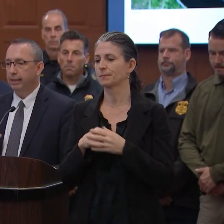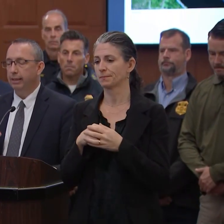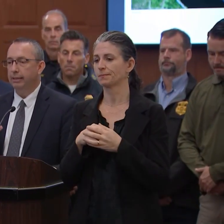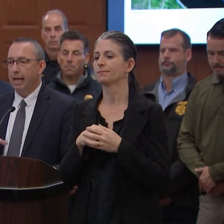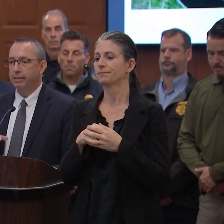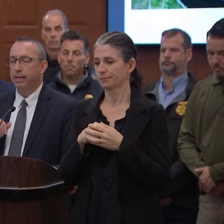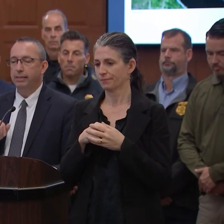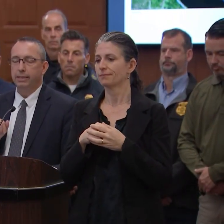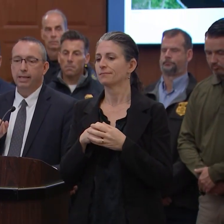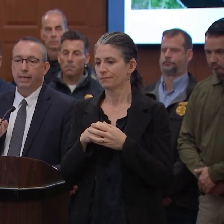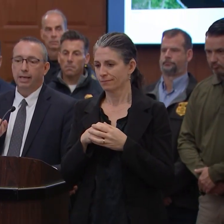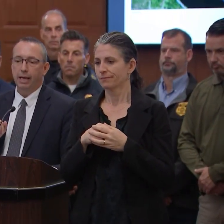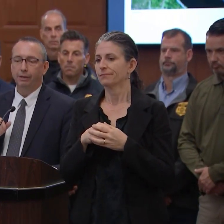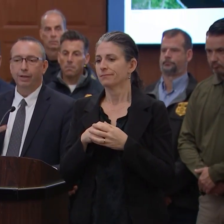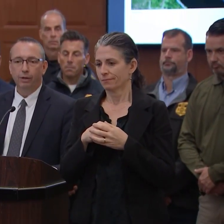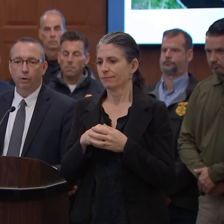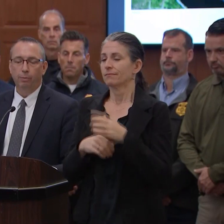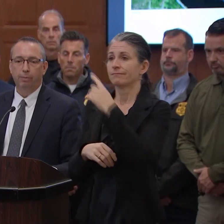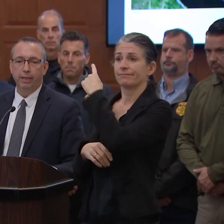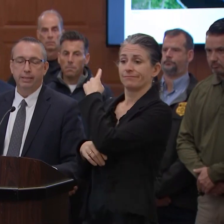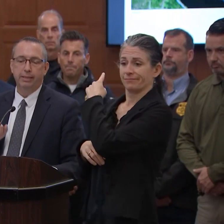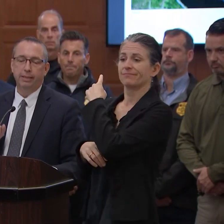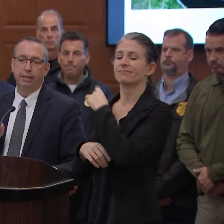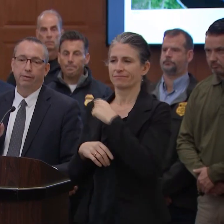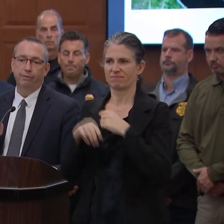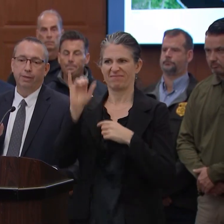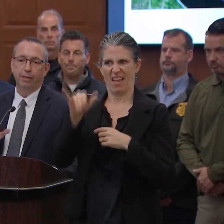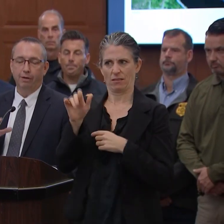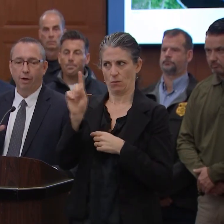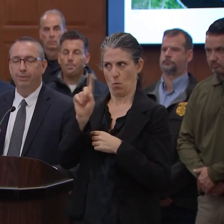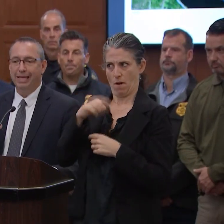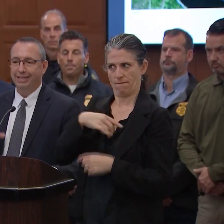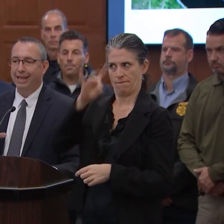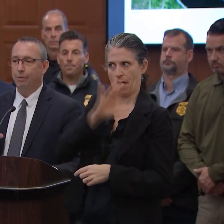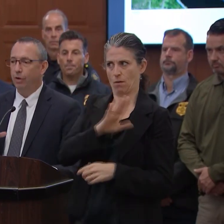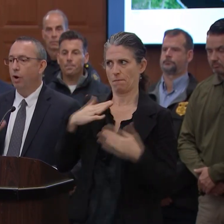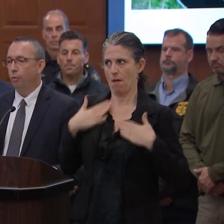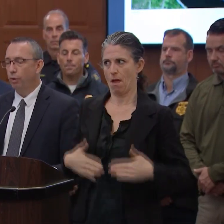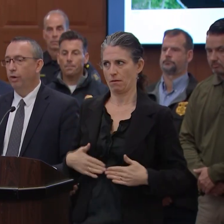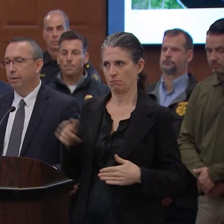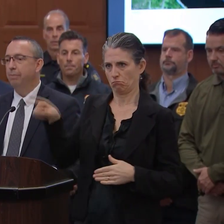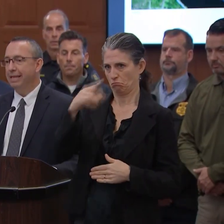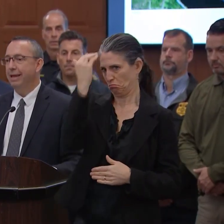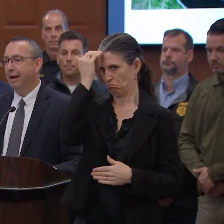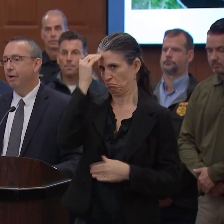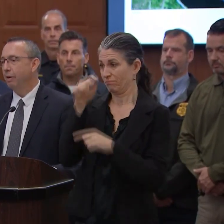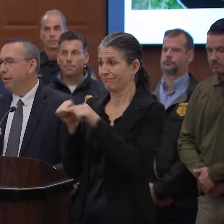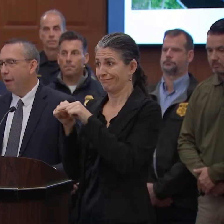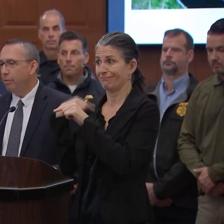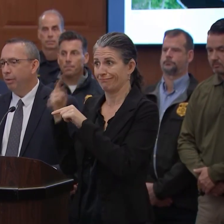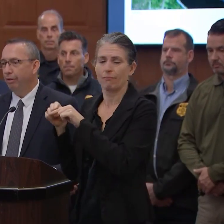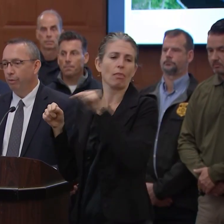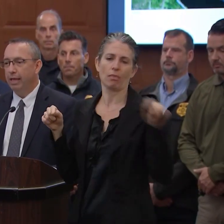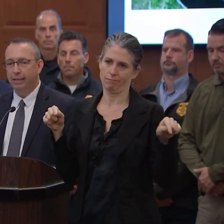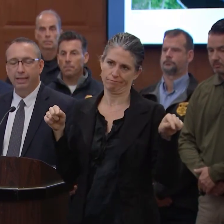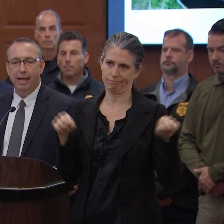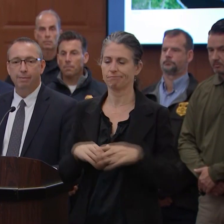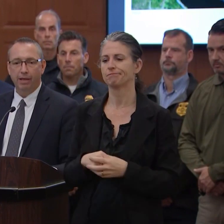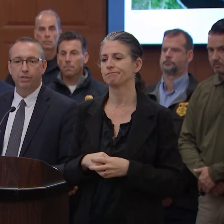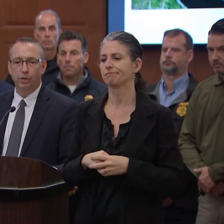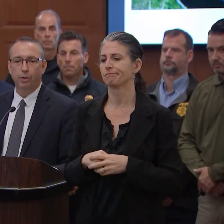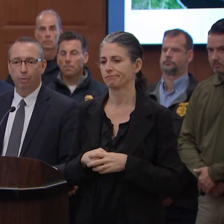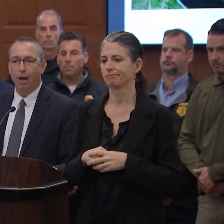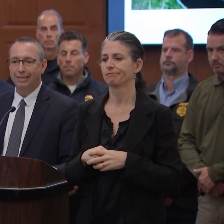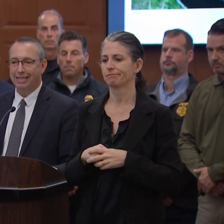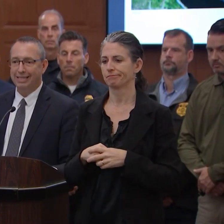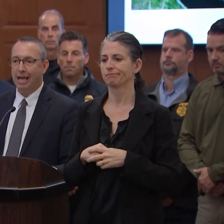body last night. A little bit of updates in that regard. We're going to be there probably through the end of the day,